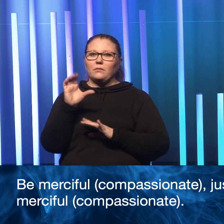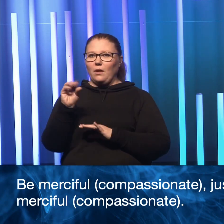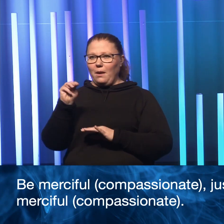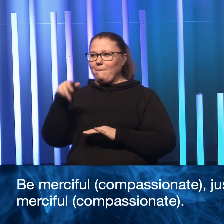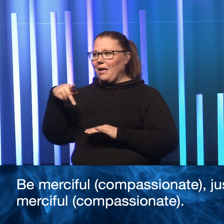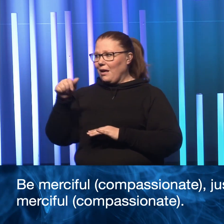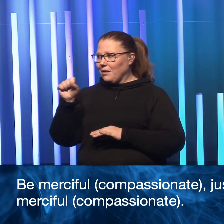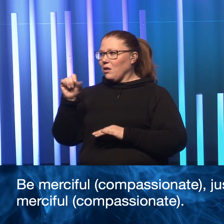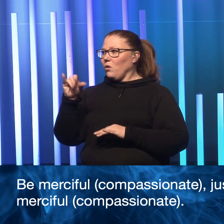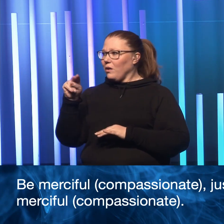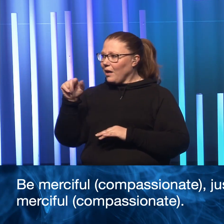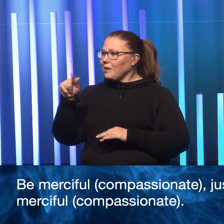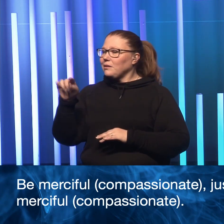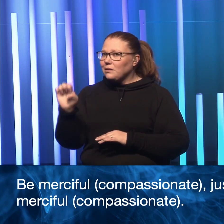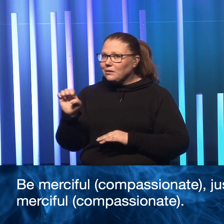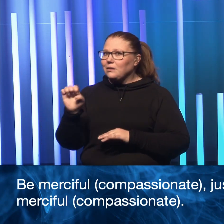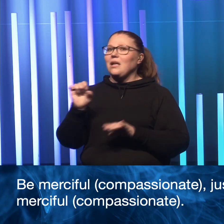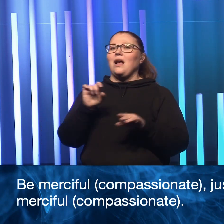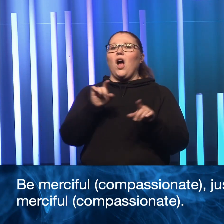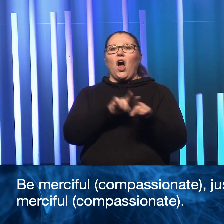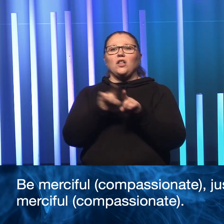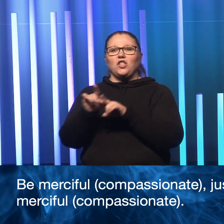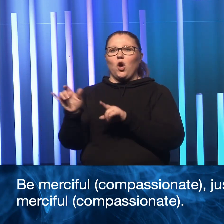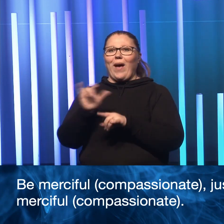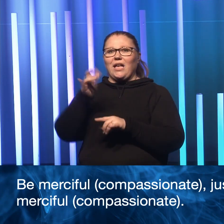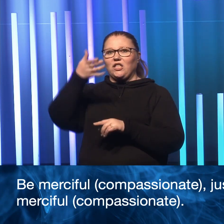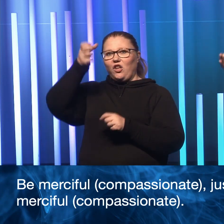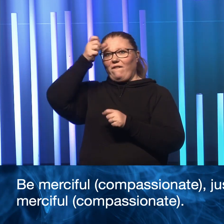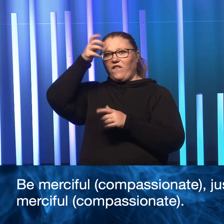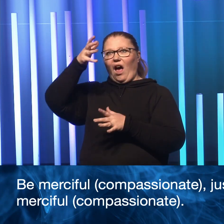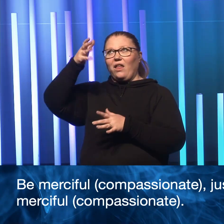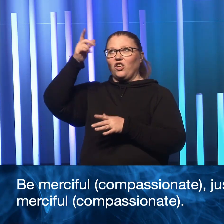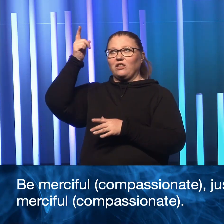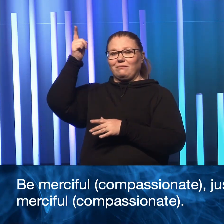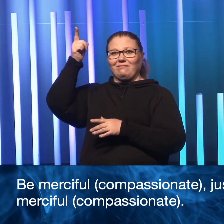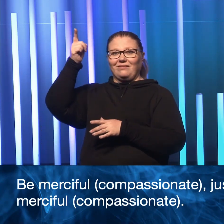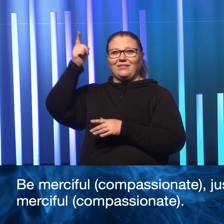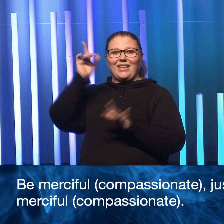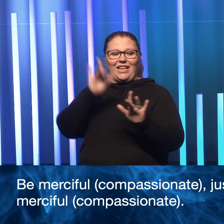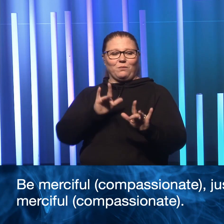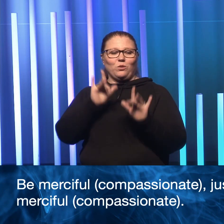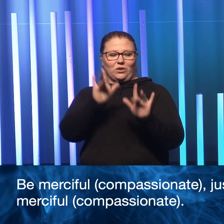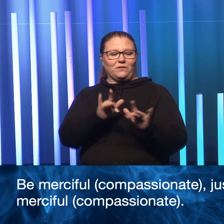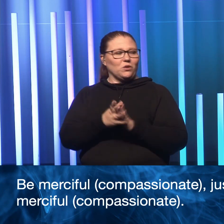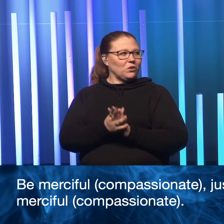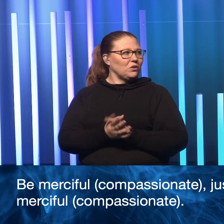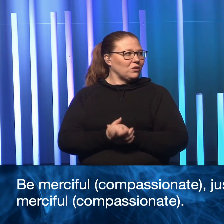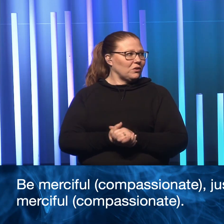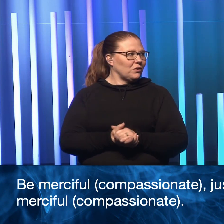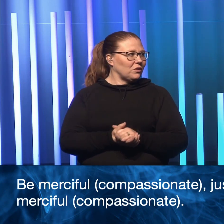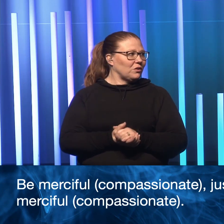compassion, just as also your Father is merciful or compassionate.